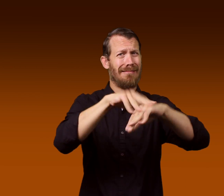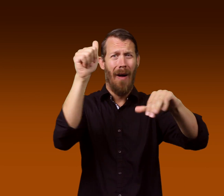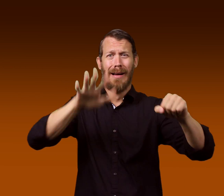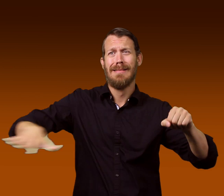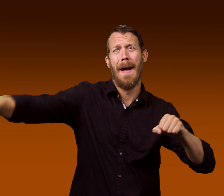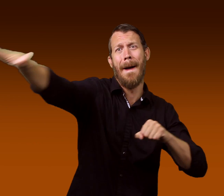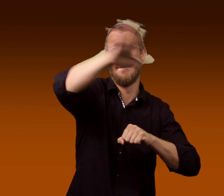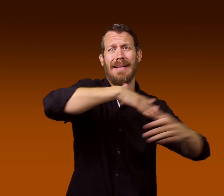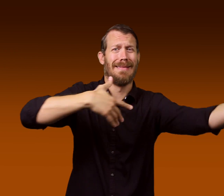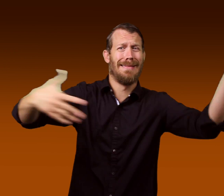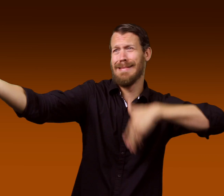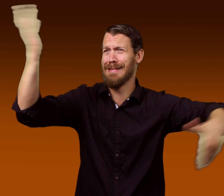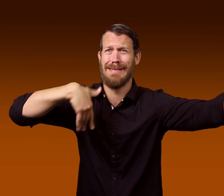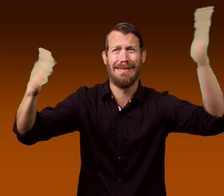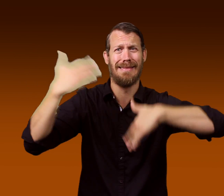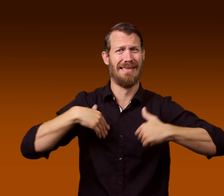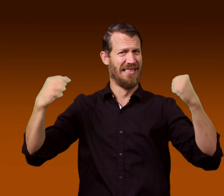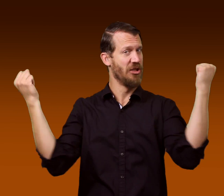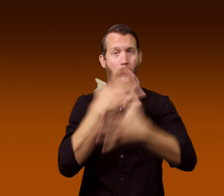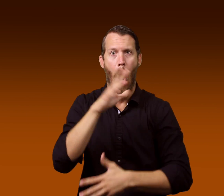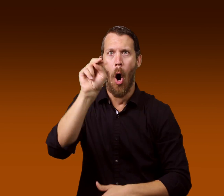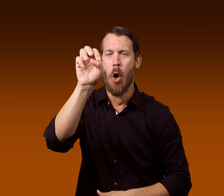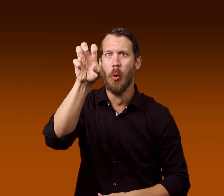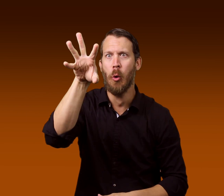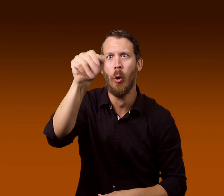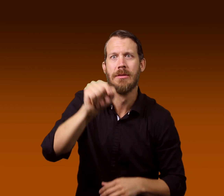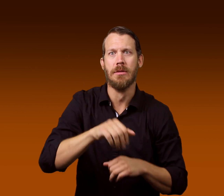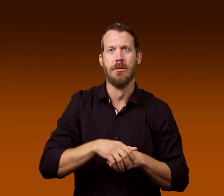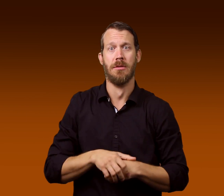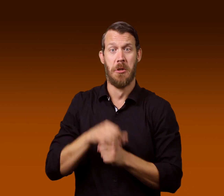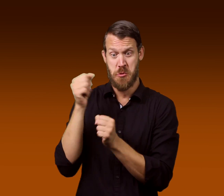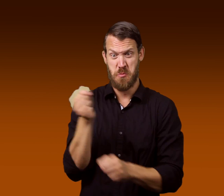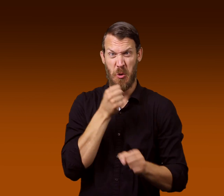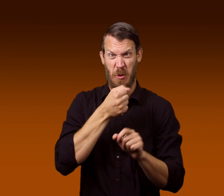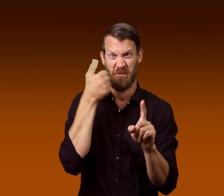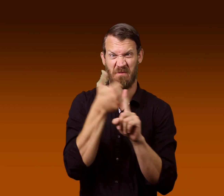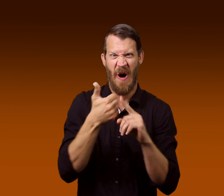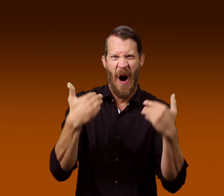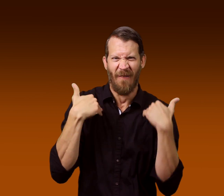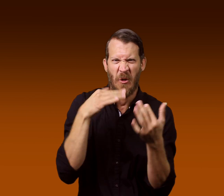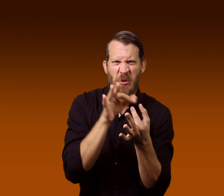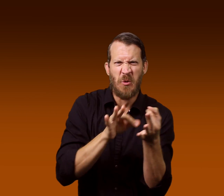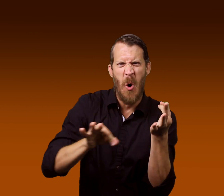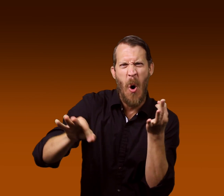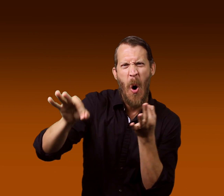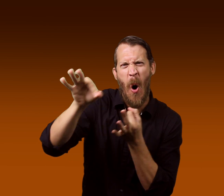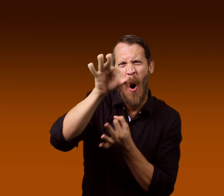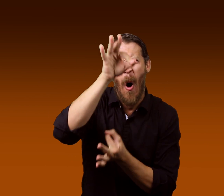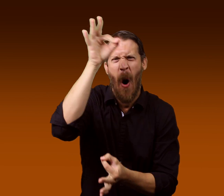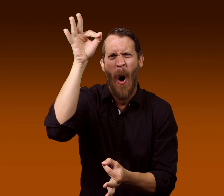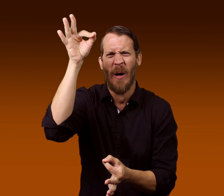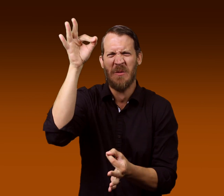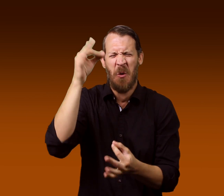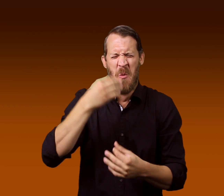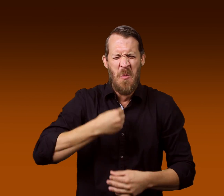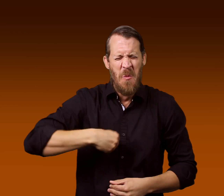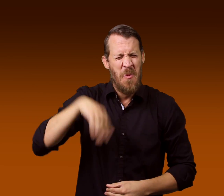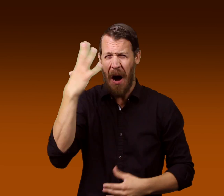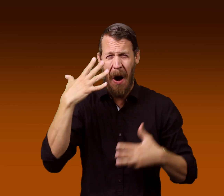with frightening news. She had seen the ghost of the broom. It was as white as